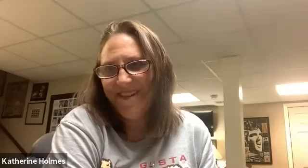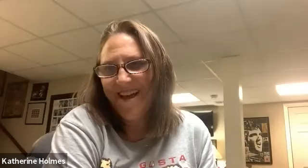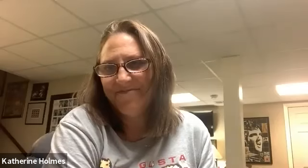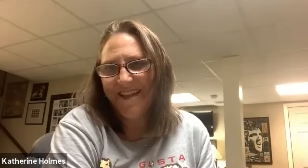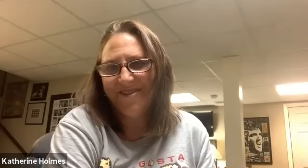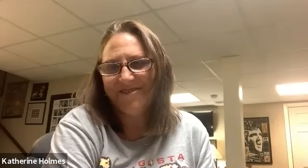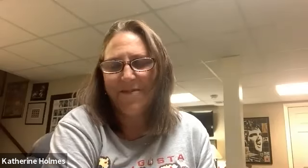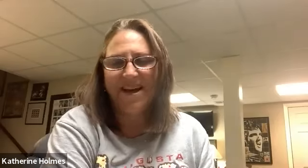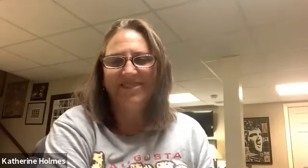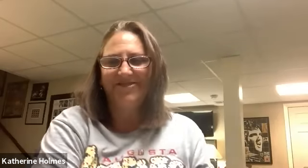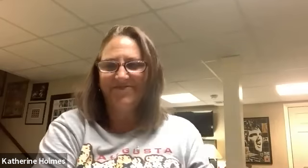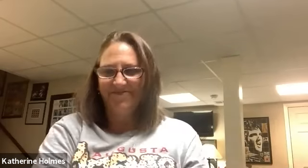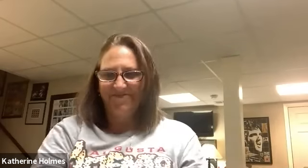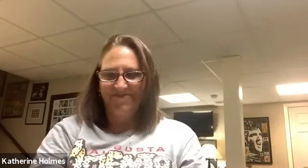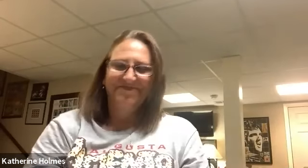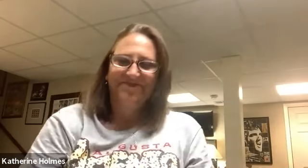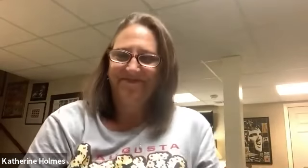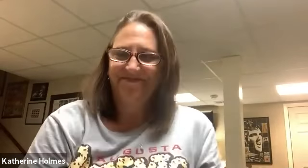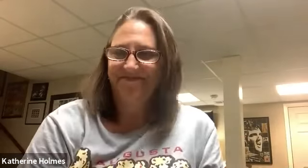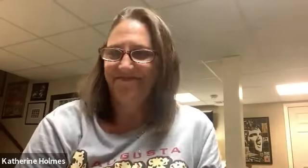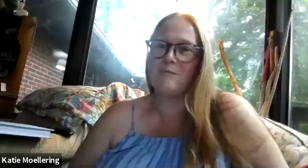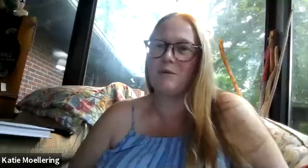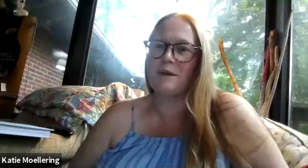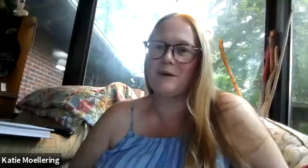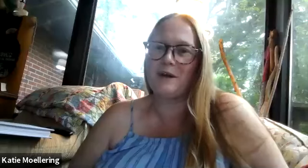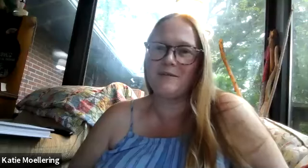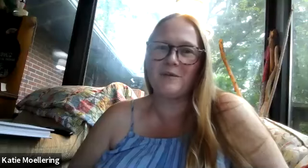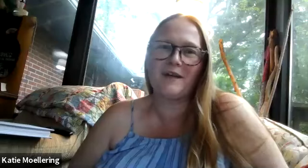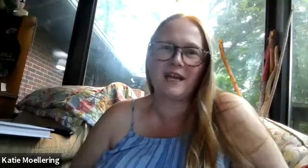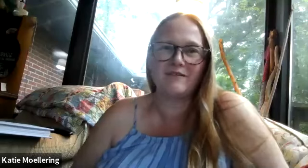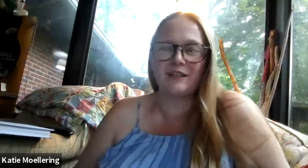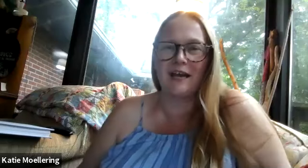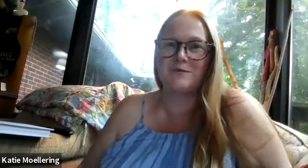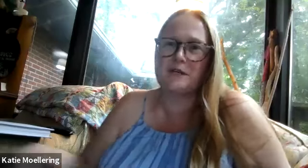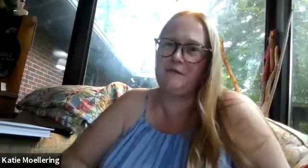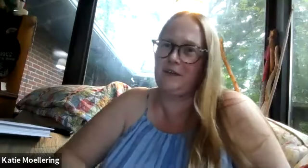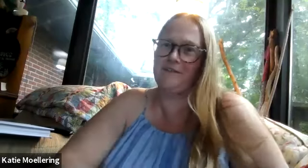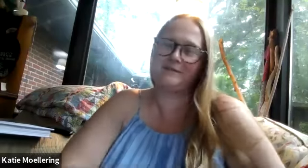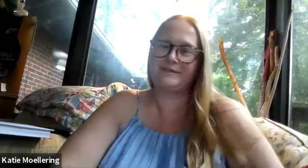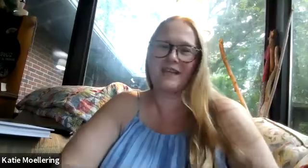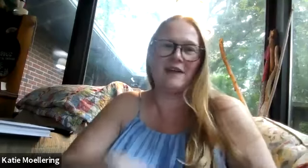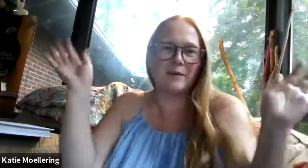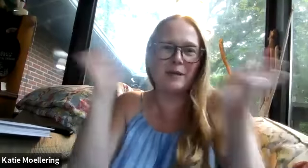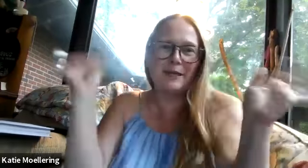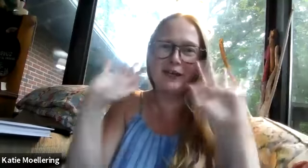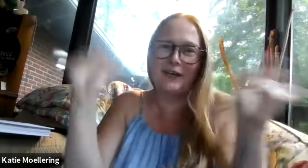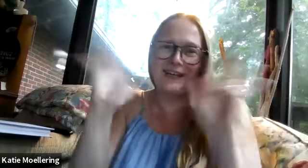Yeah. Thank you so much. thank All right. y'all. Well, we will have to have a class reunion. Everybody